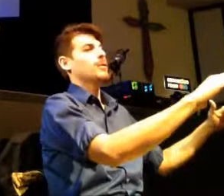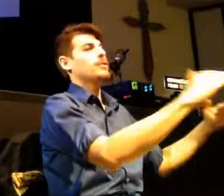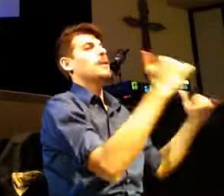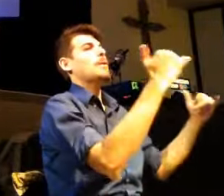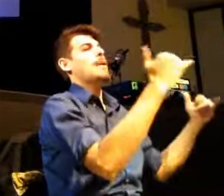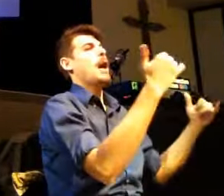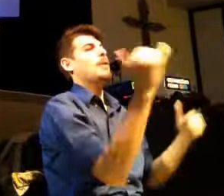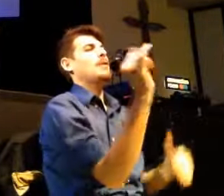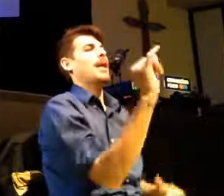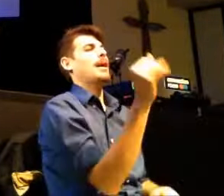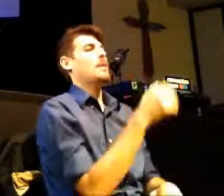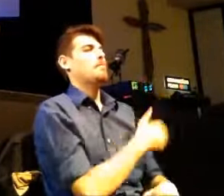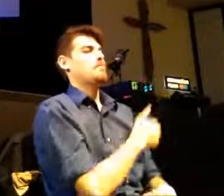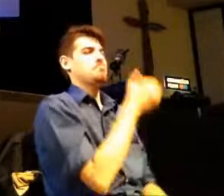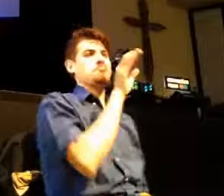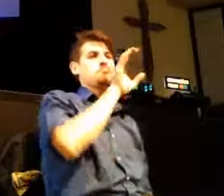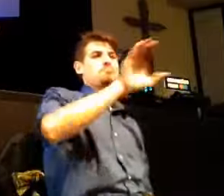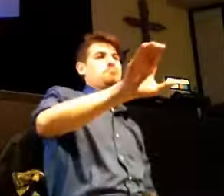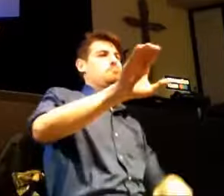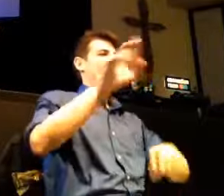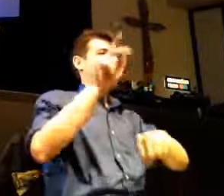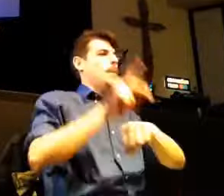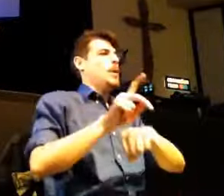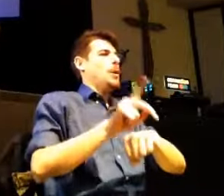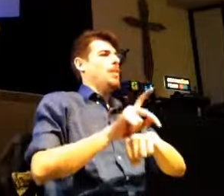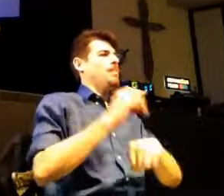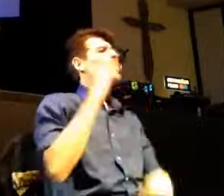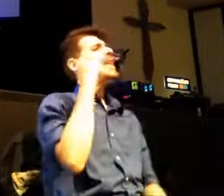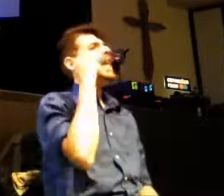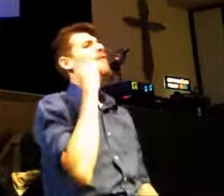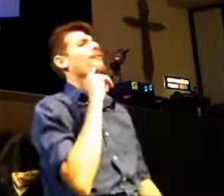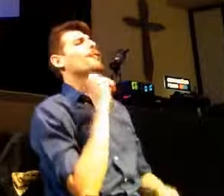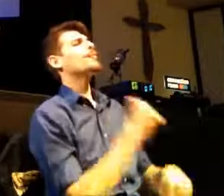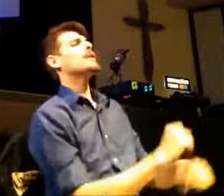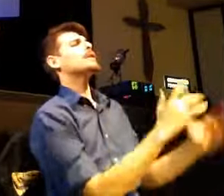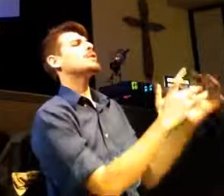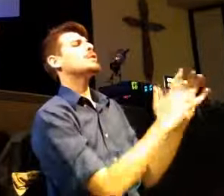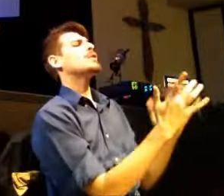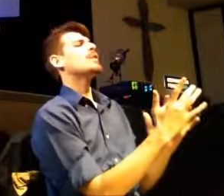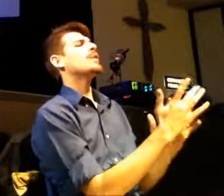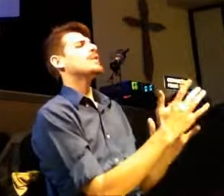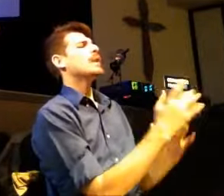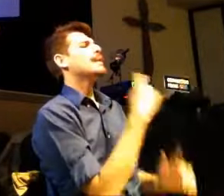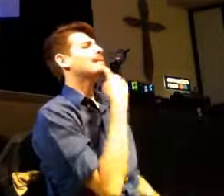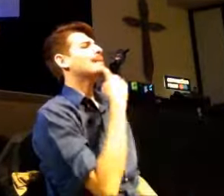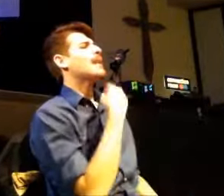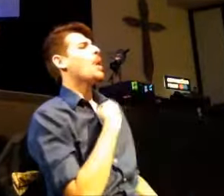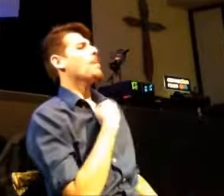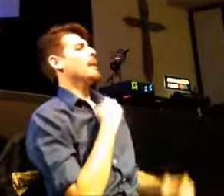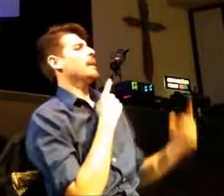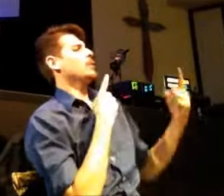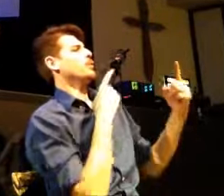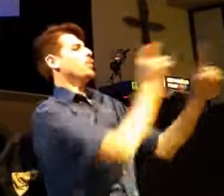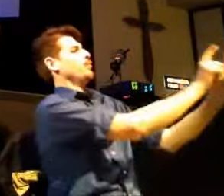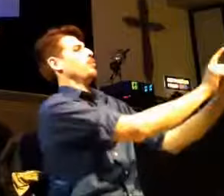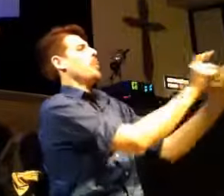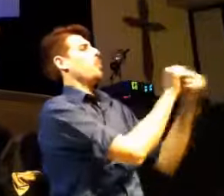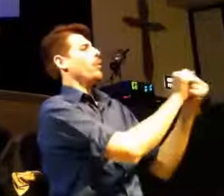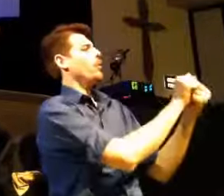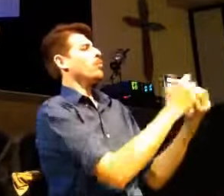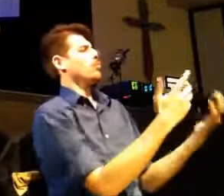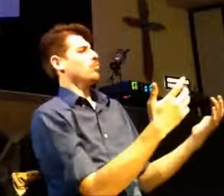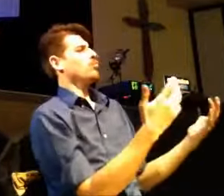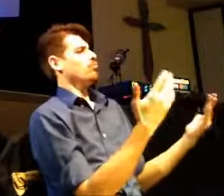question. If it's you, tell me to come. If it's you, tell me to come. Ask me to come out